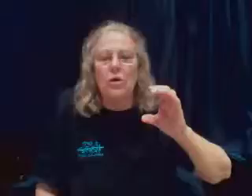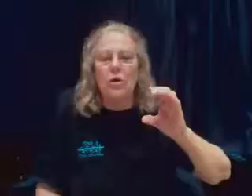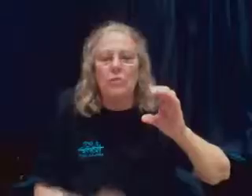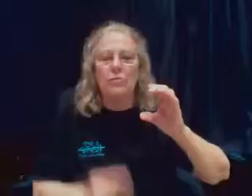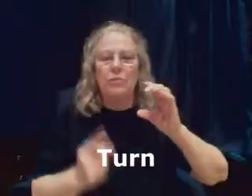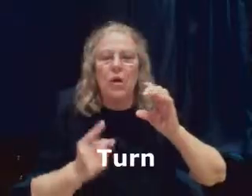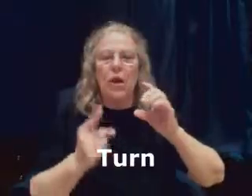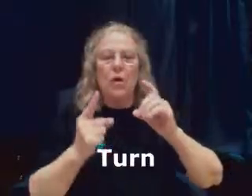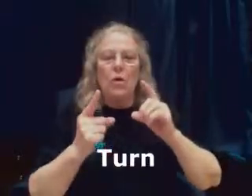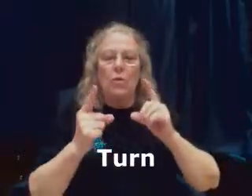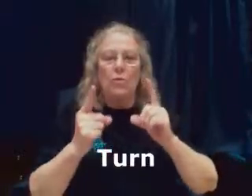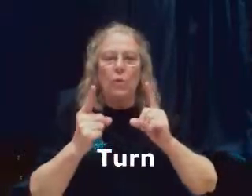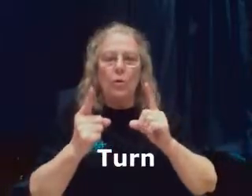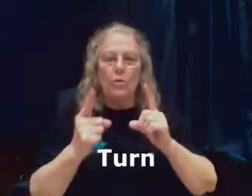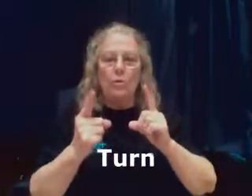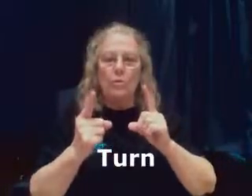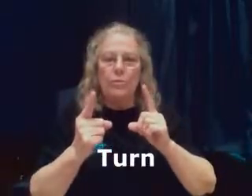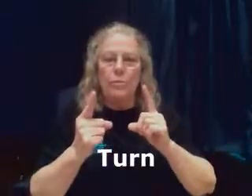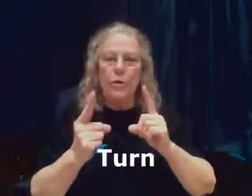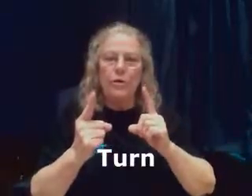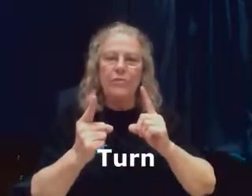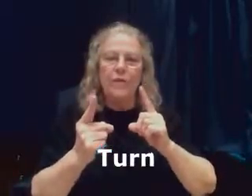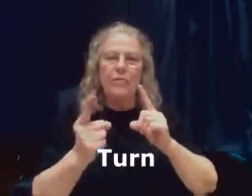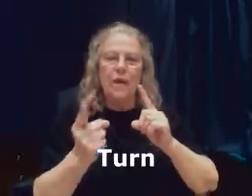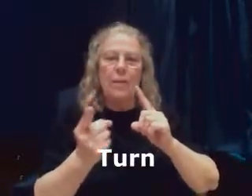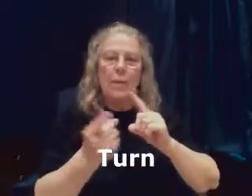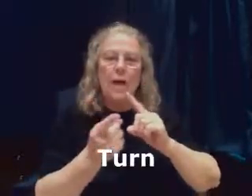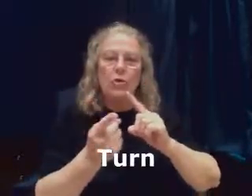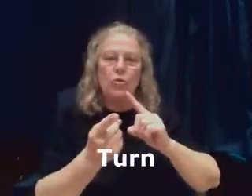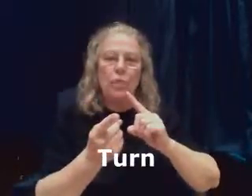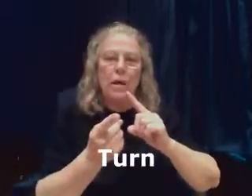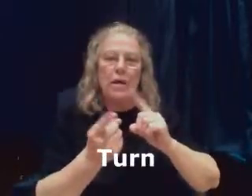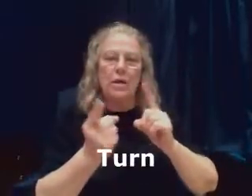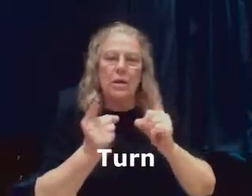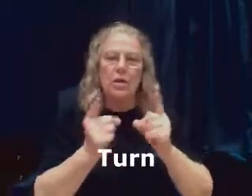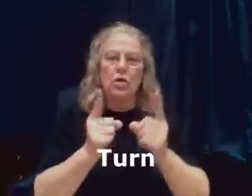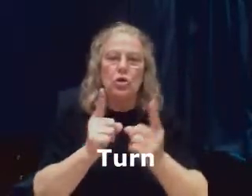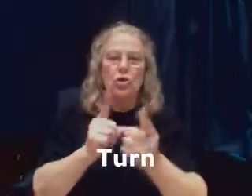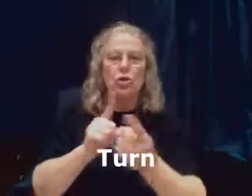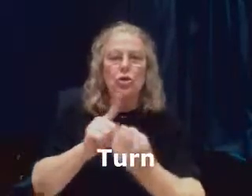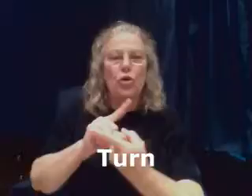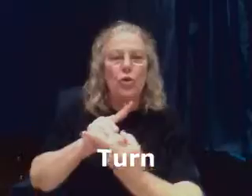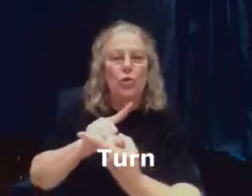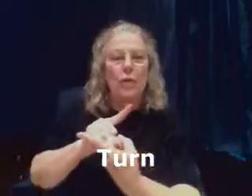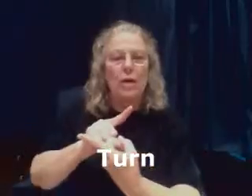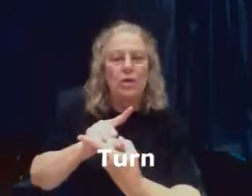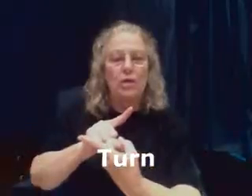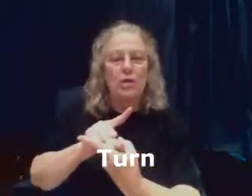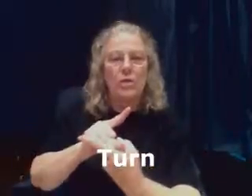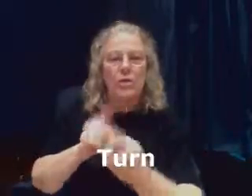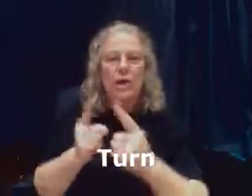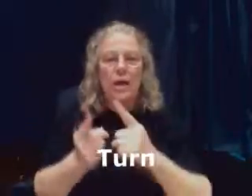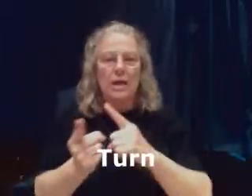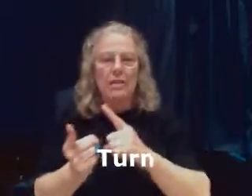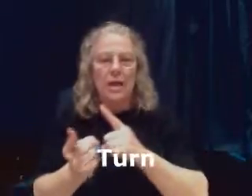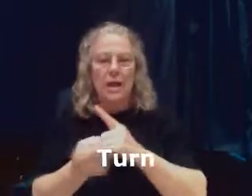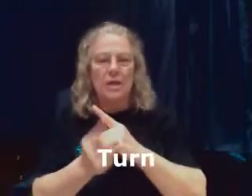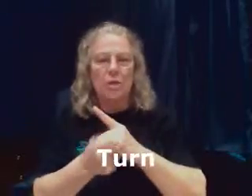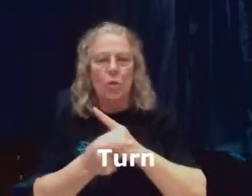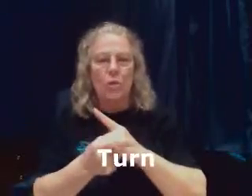Turn. Both pointer fingers up and you make it turn around each other. It's like it's going